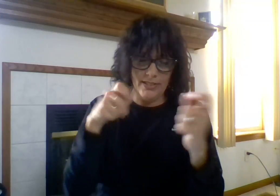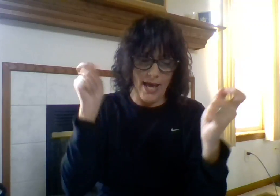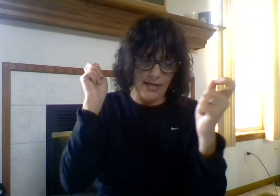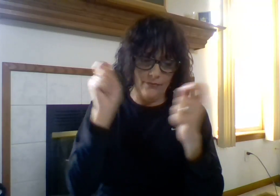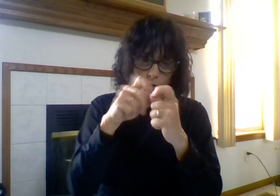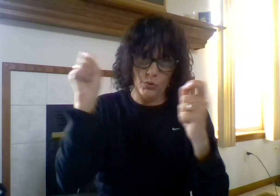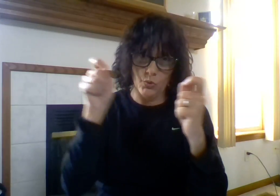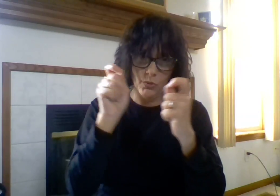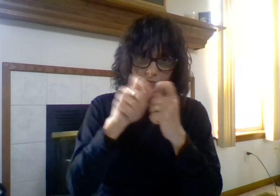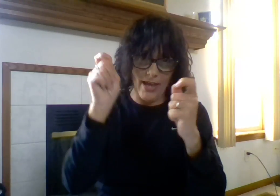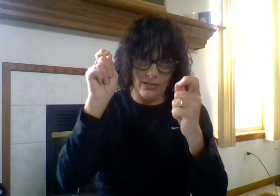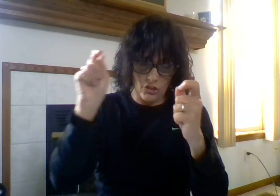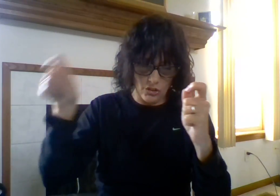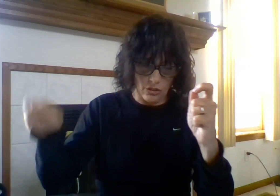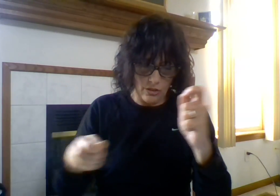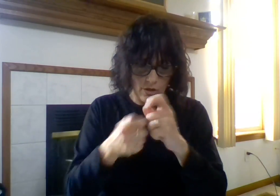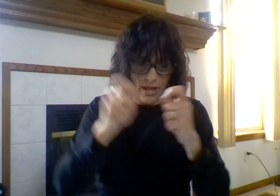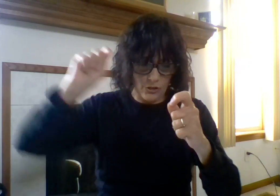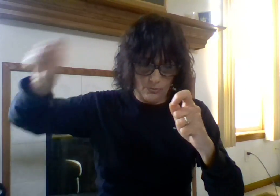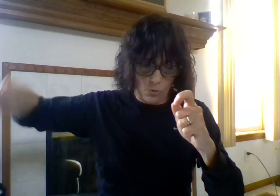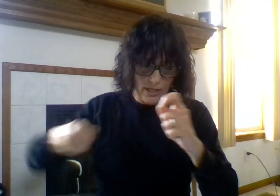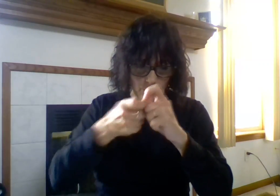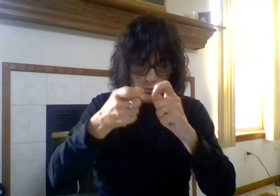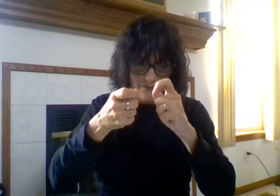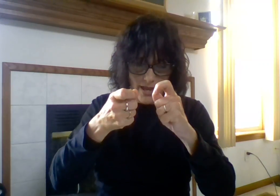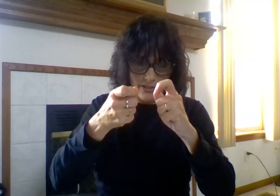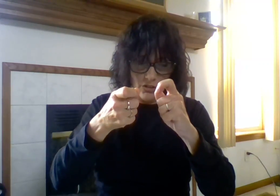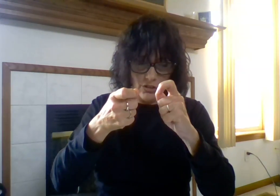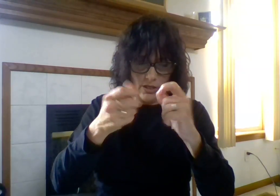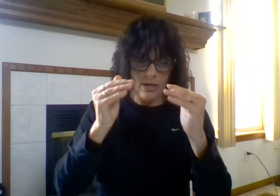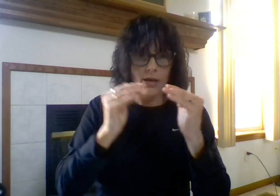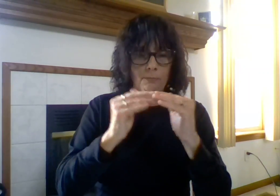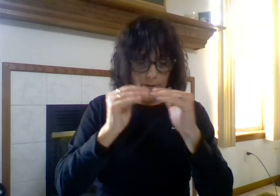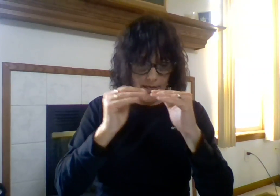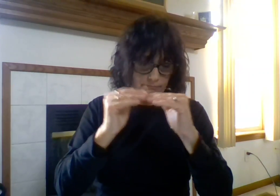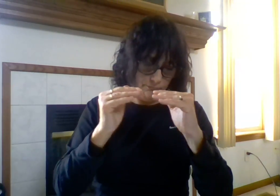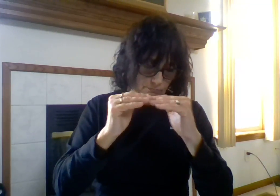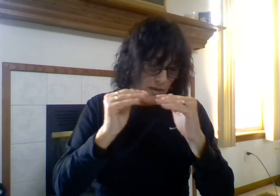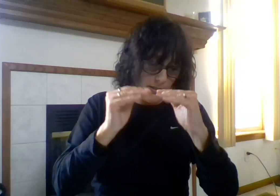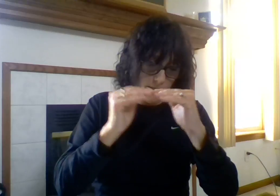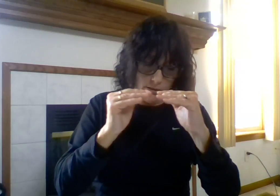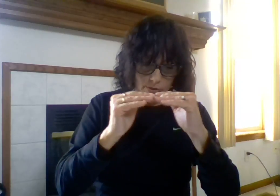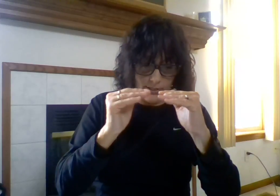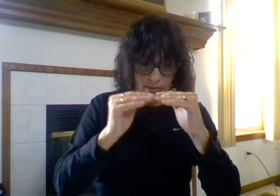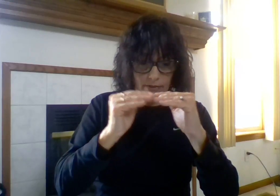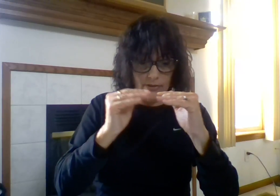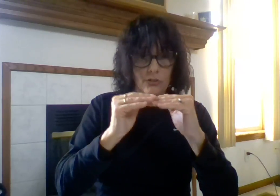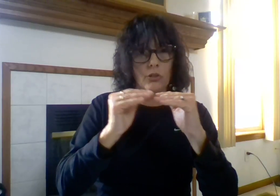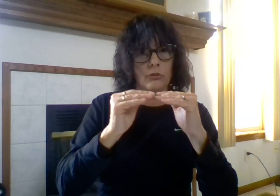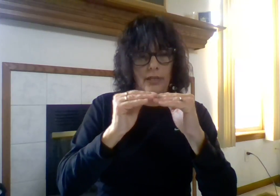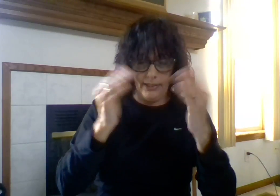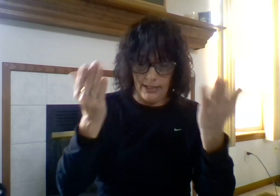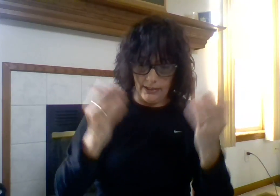that. I've used revenge, actually more like revenge, but maybe you'll see it like this too, like get